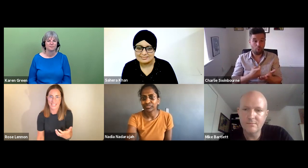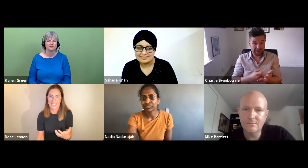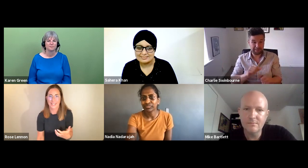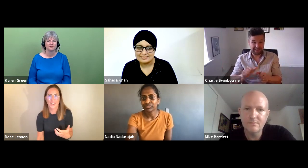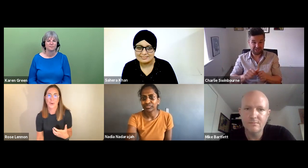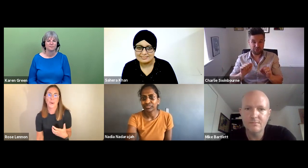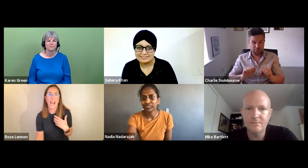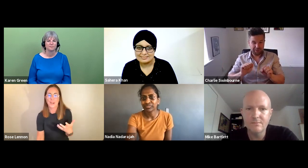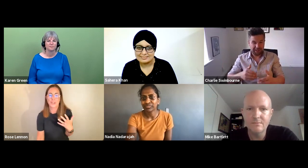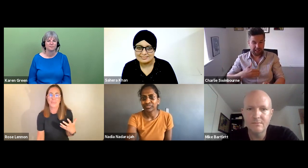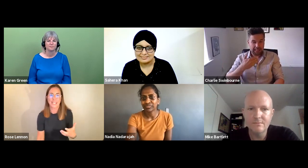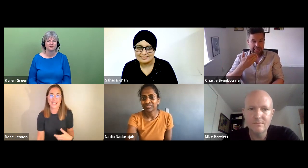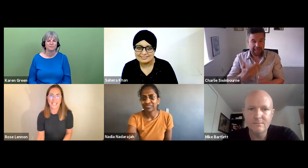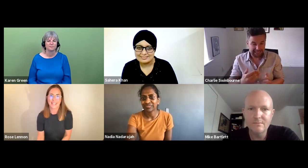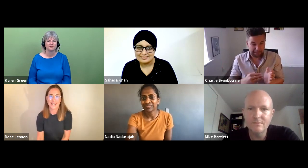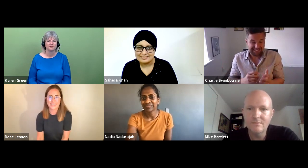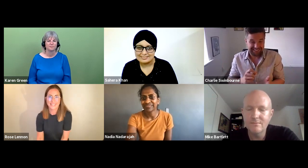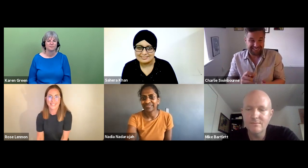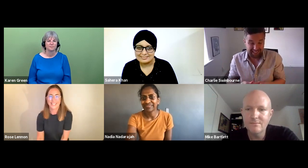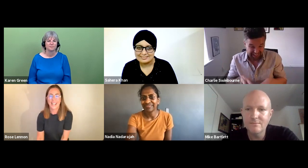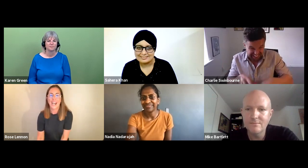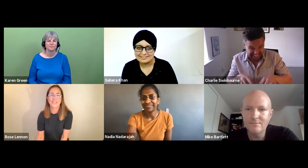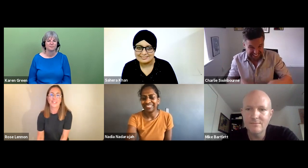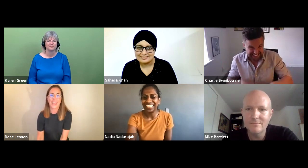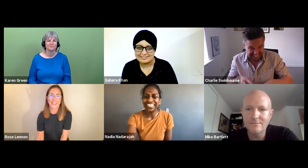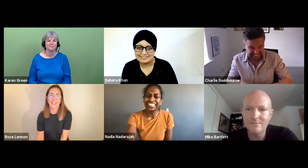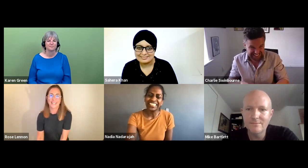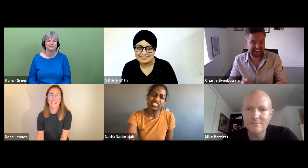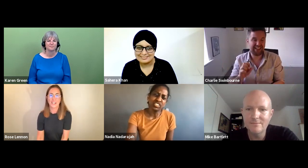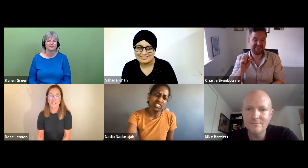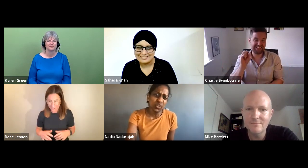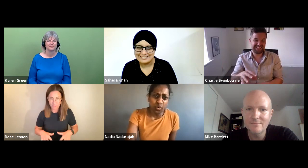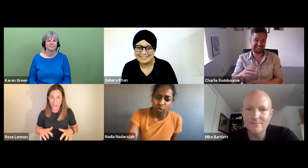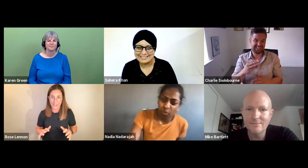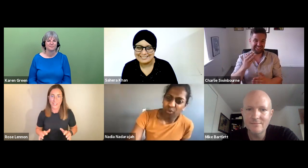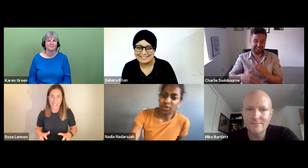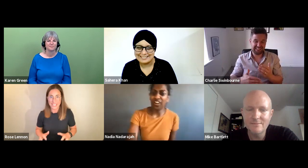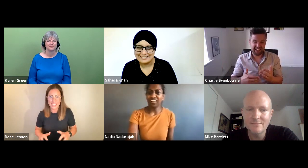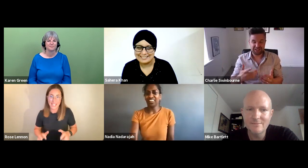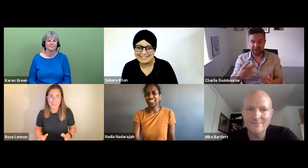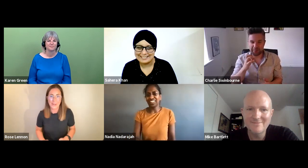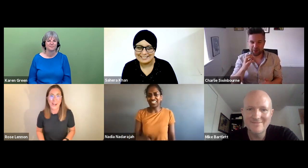adrenaline, or how do you meet that deadline? How do you get there? Are you just relying on adrenaline and tapping